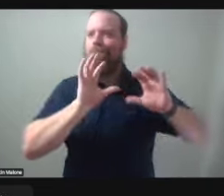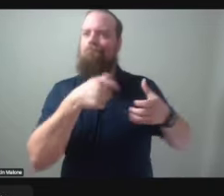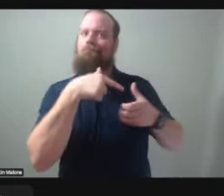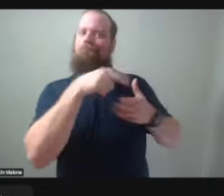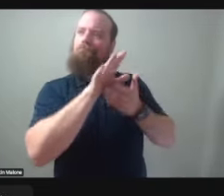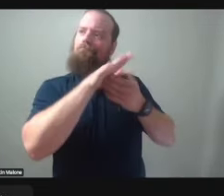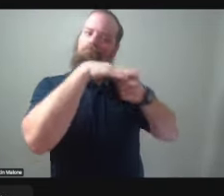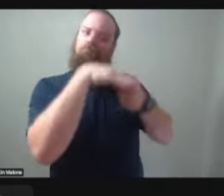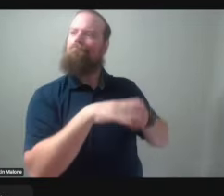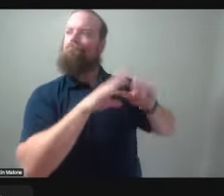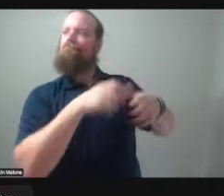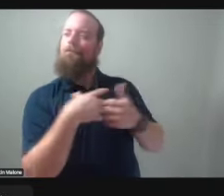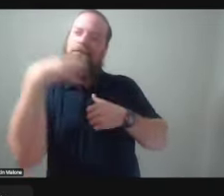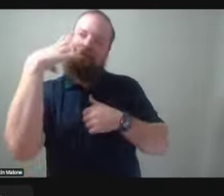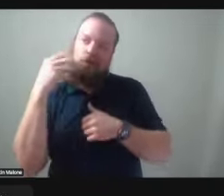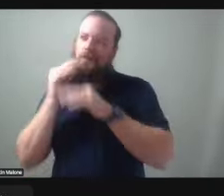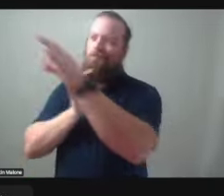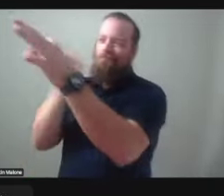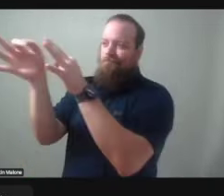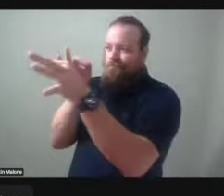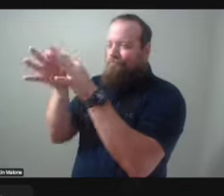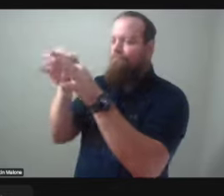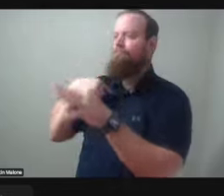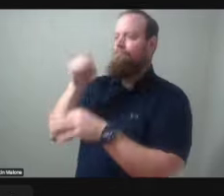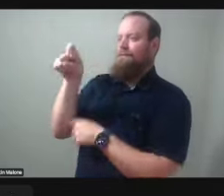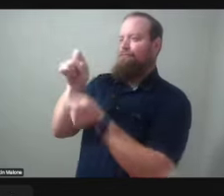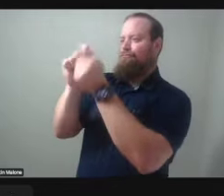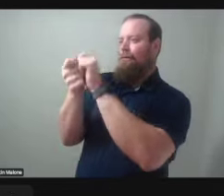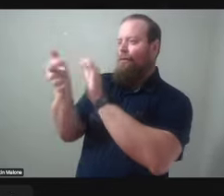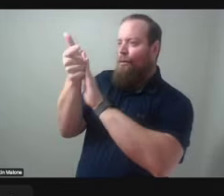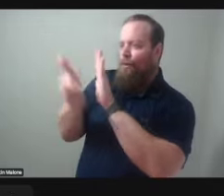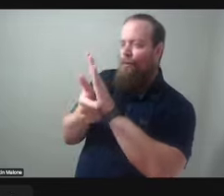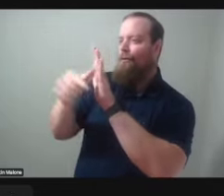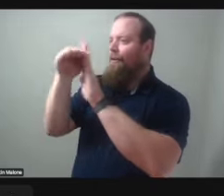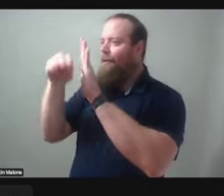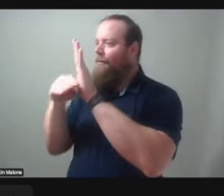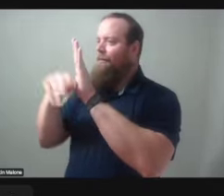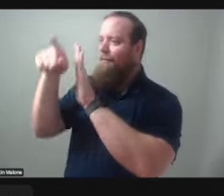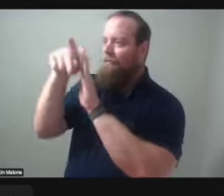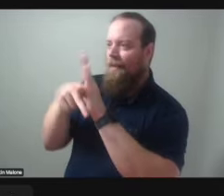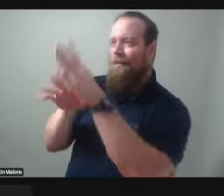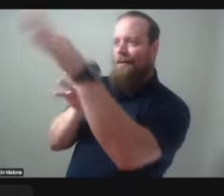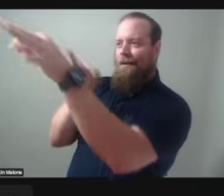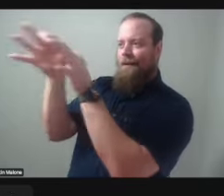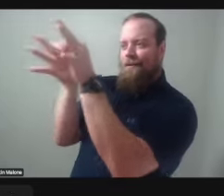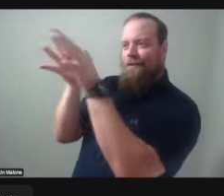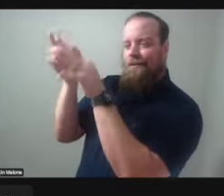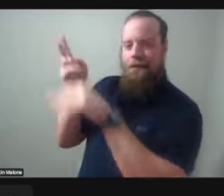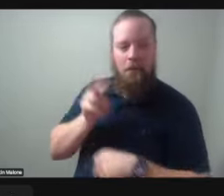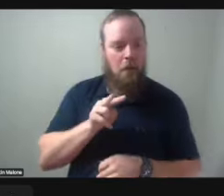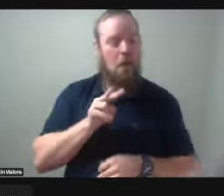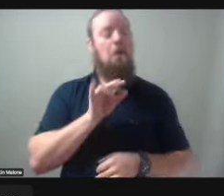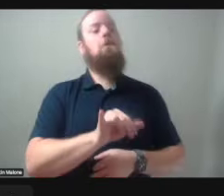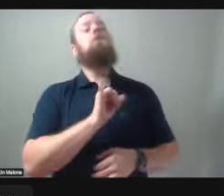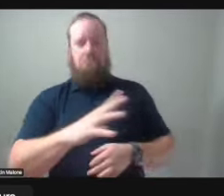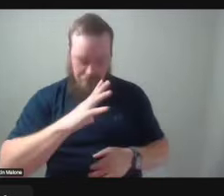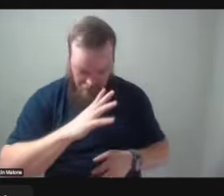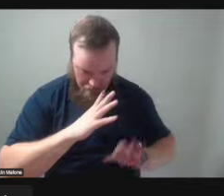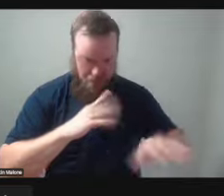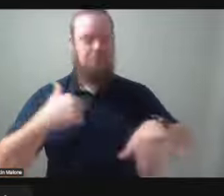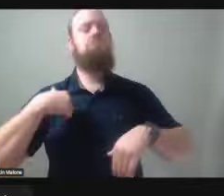to spotlighting oneself as a hearing person and trying to lobby on